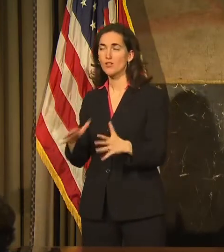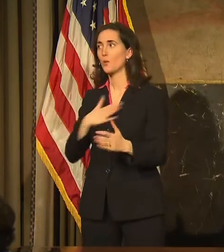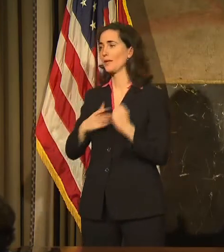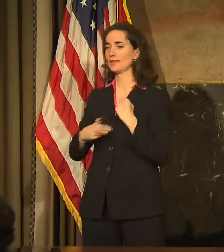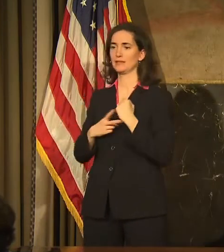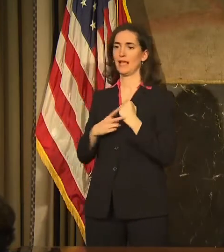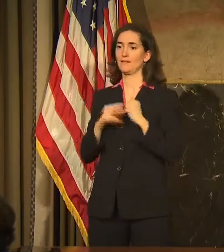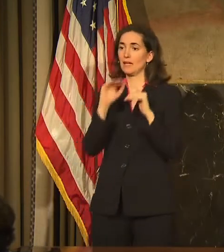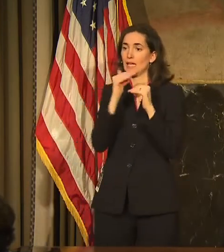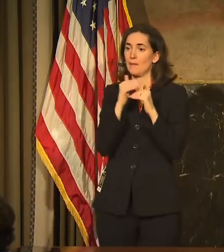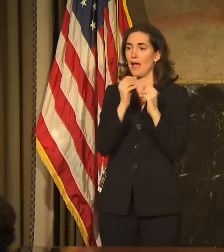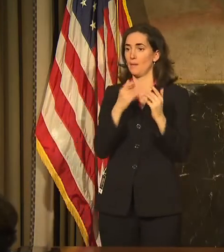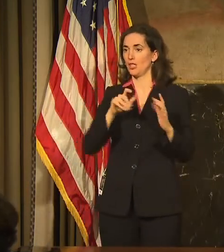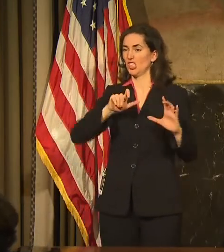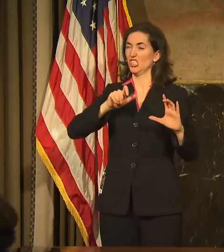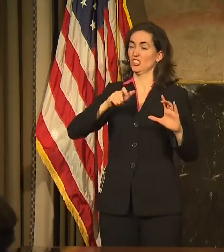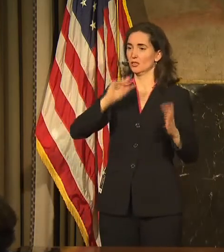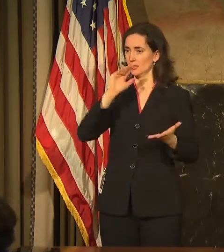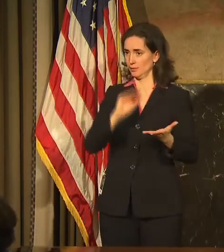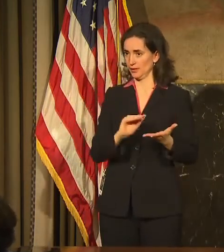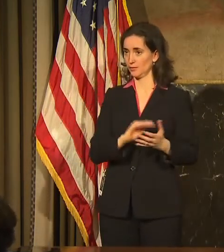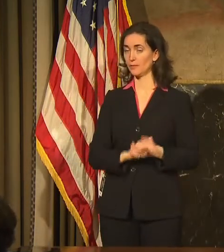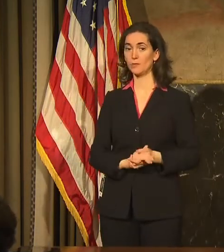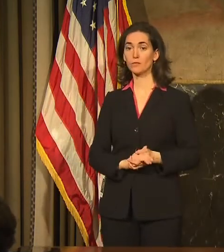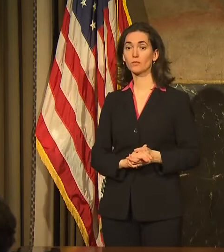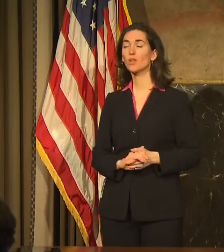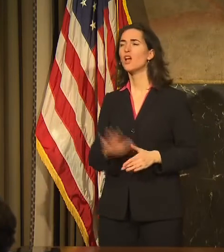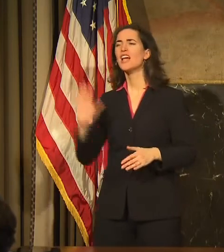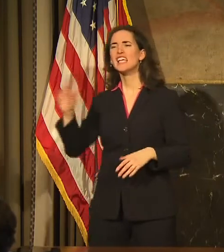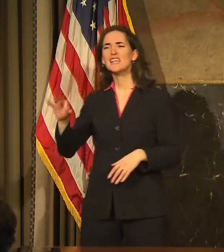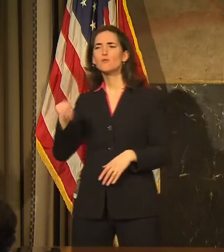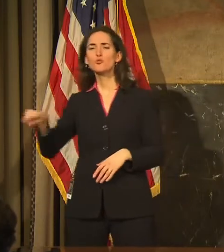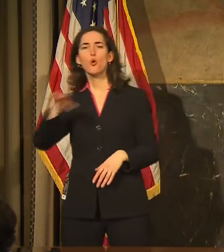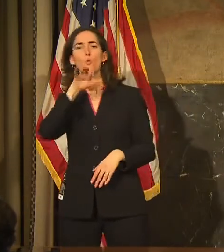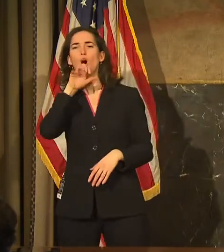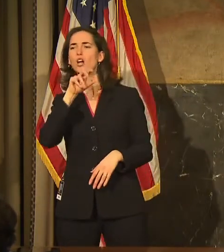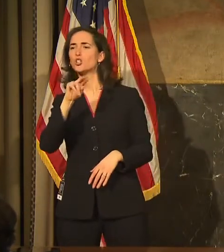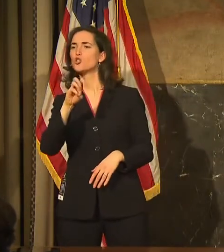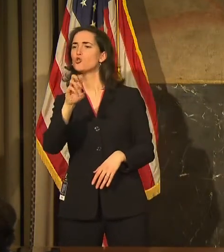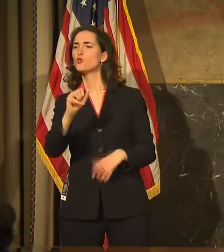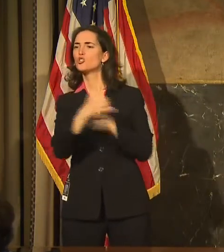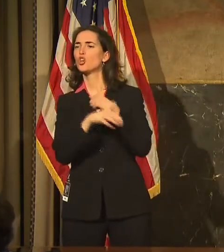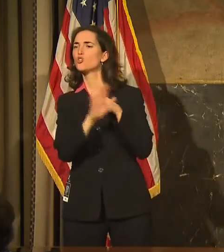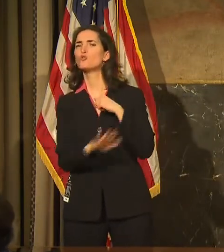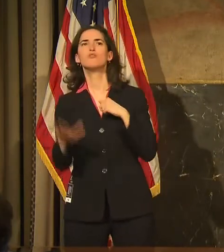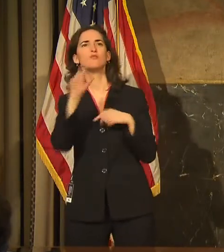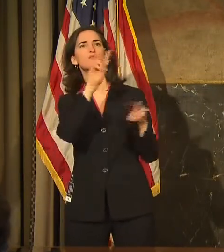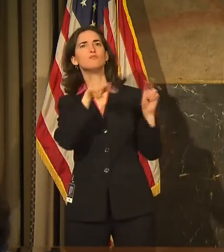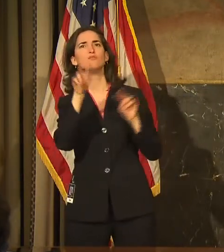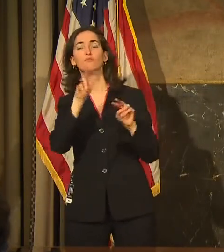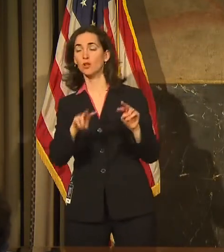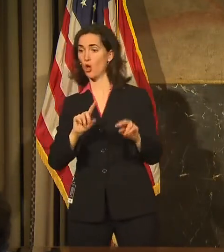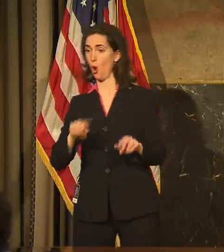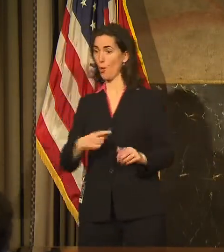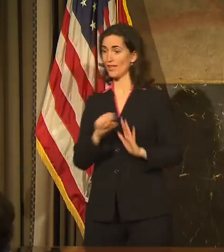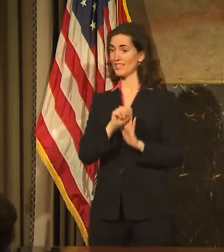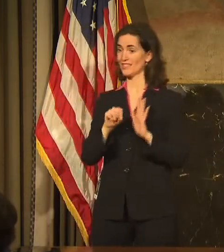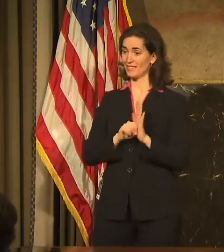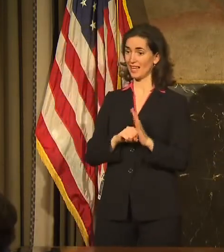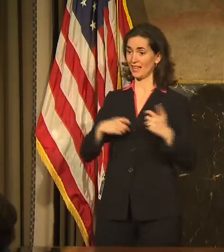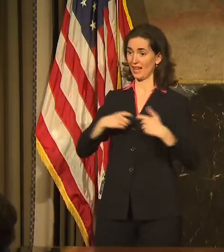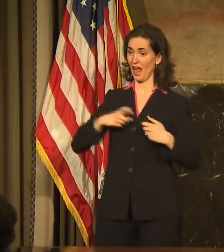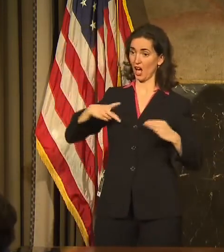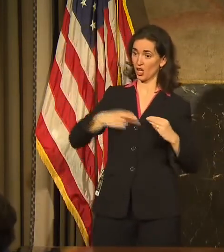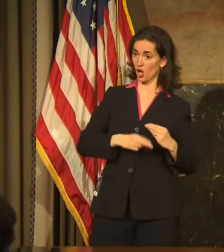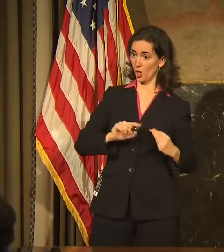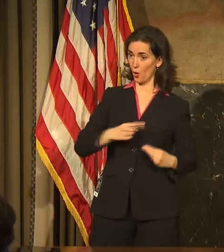across the country, Louisiana is not the only state, or even the primary state that's being affected by these